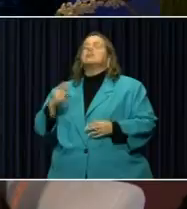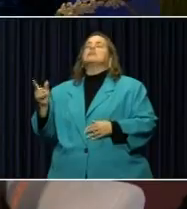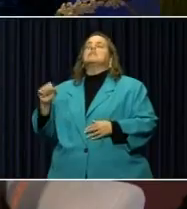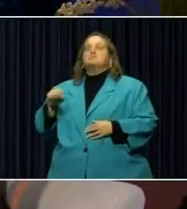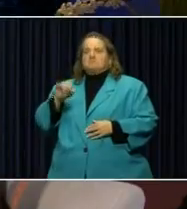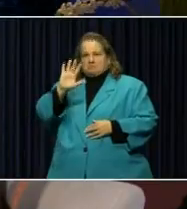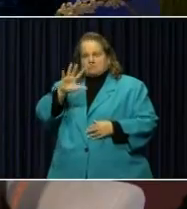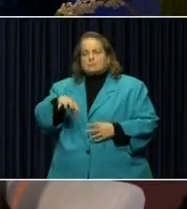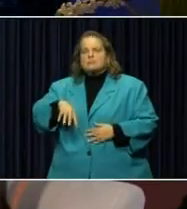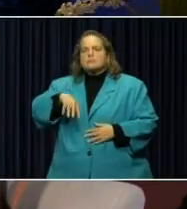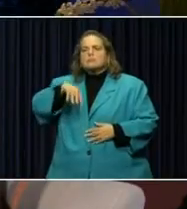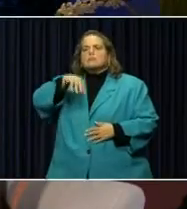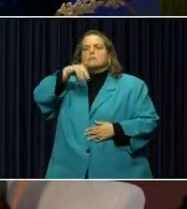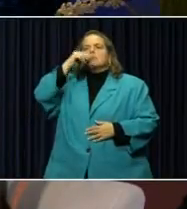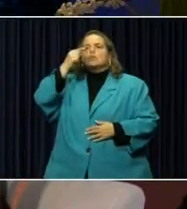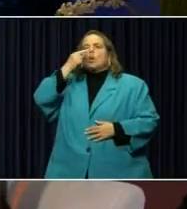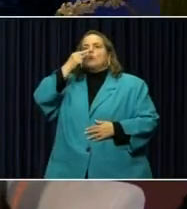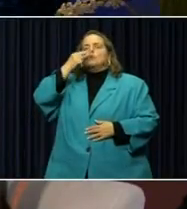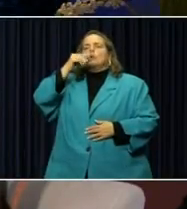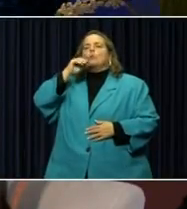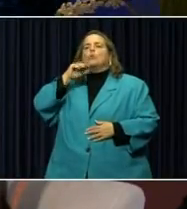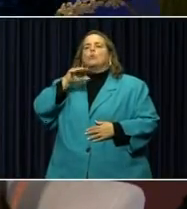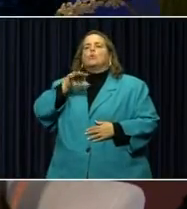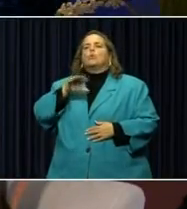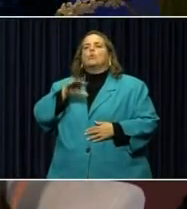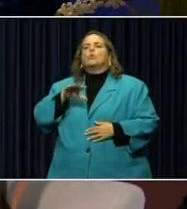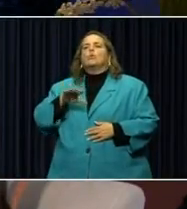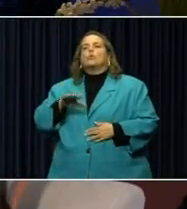nose, out through your mouth.